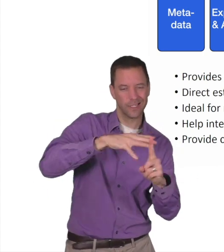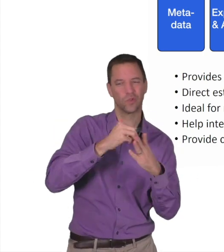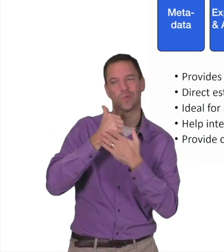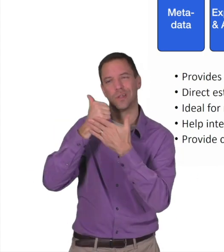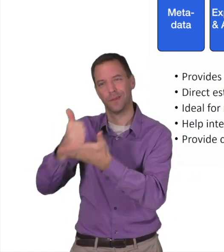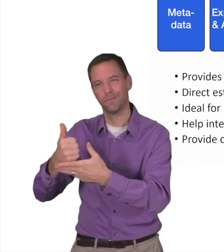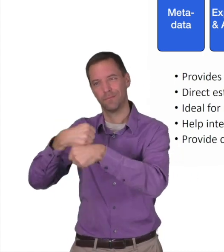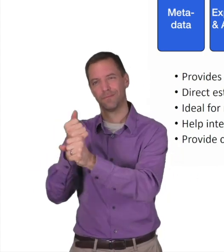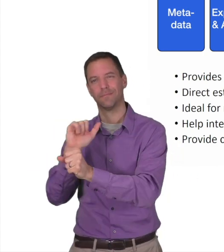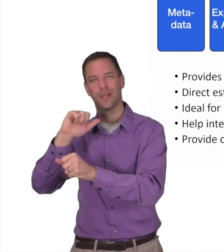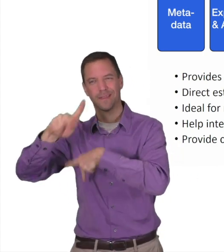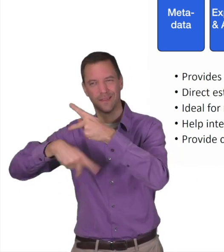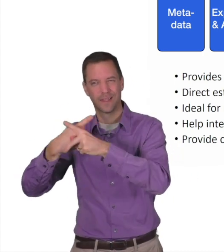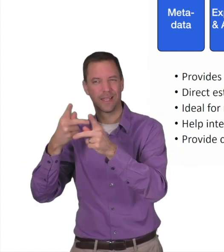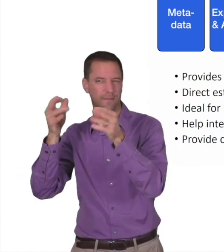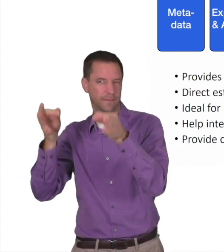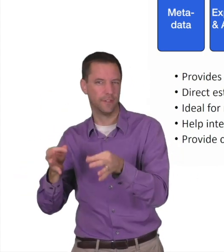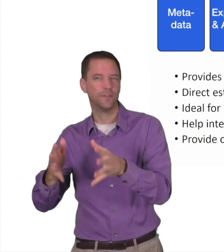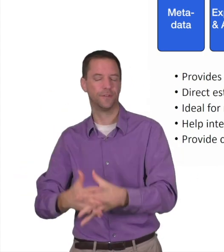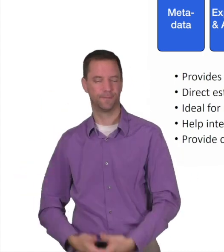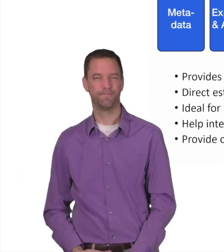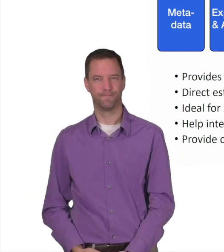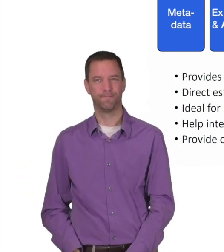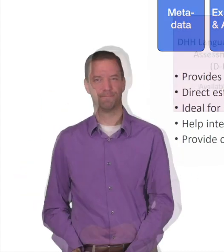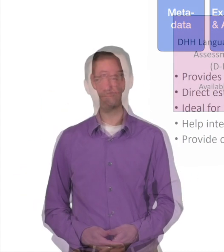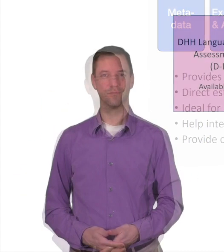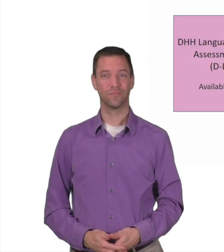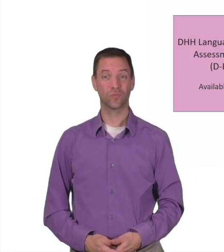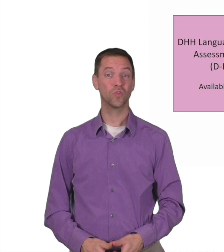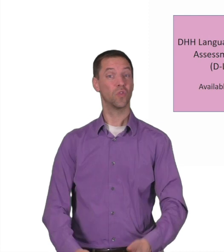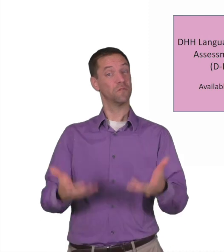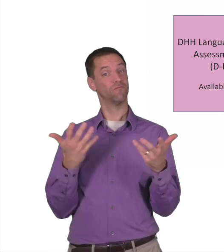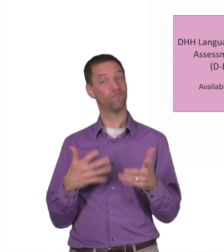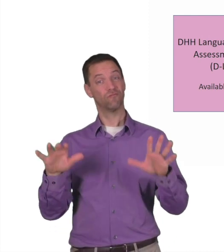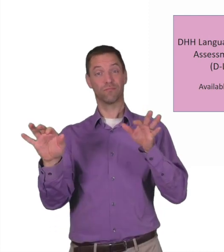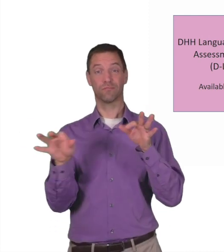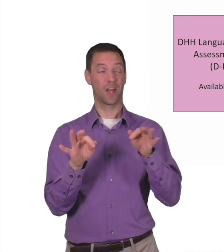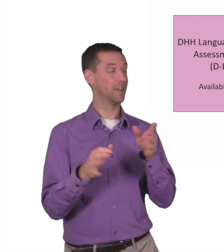this profile provides more information that can inform that decision.